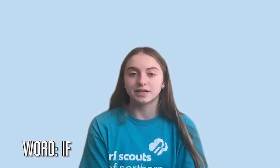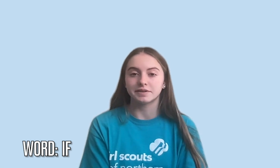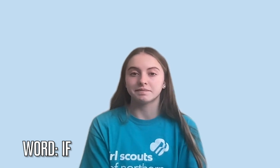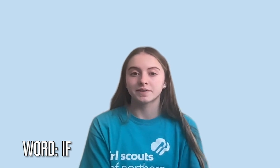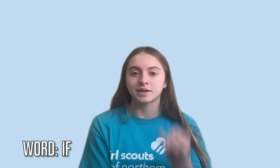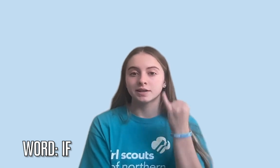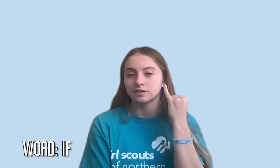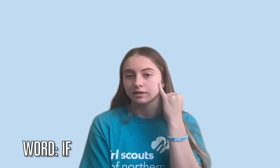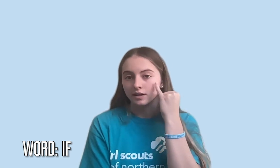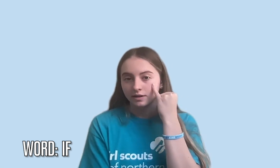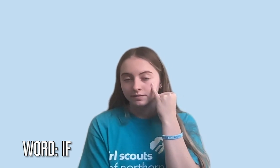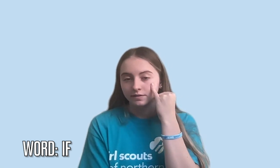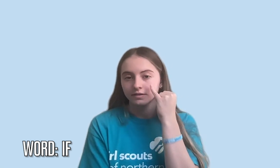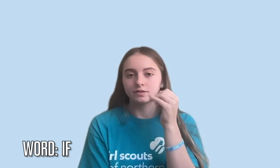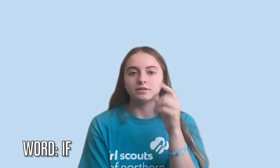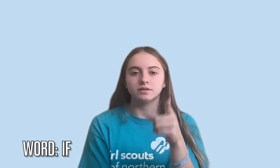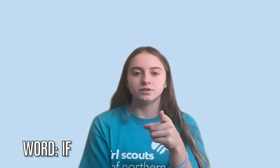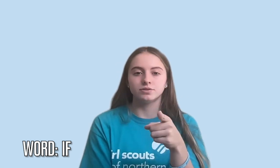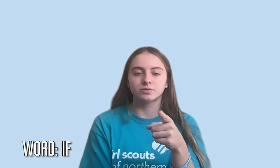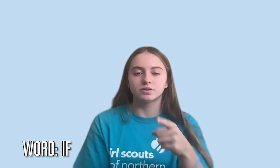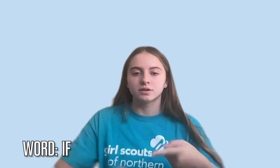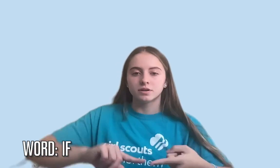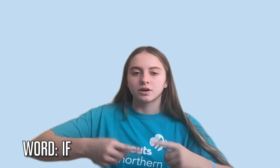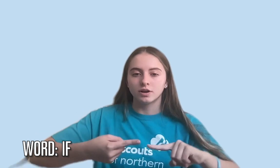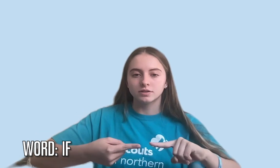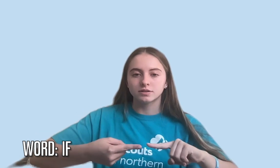say, if you hurt,